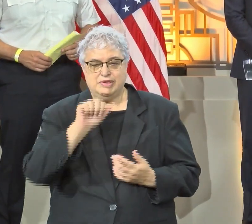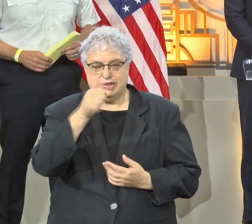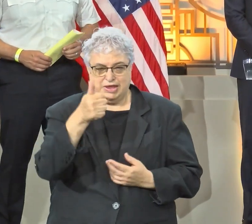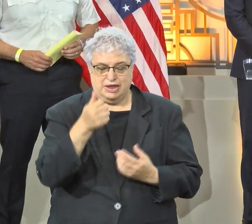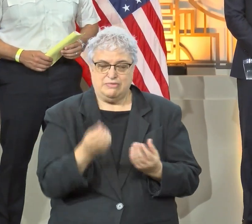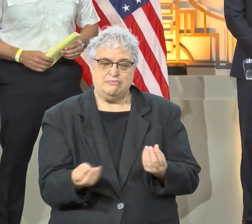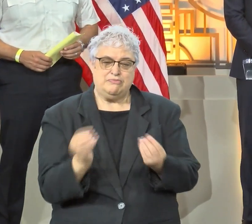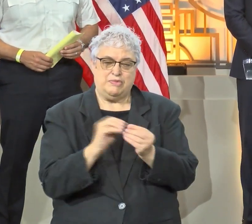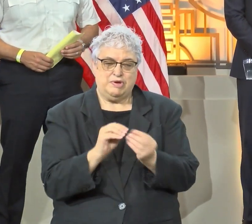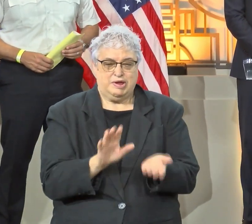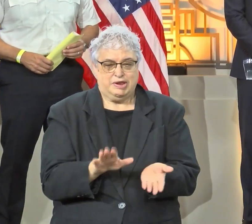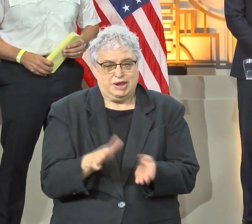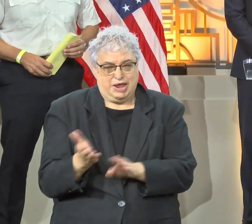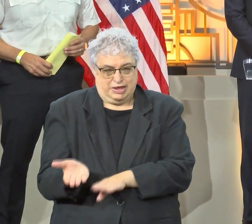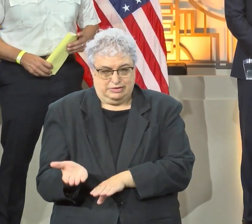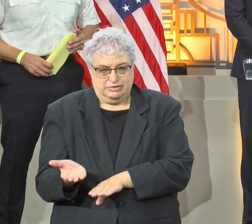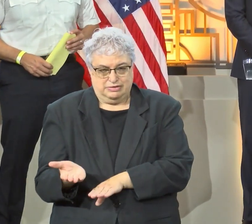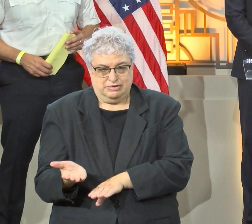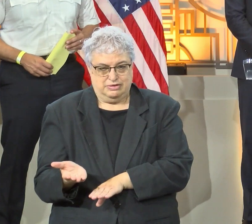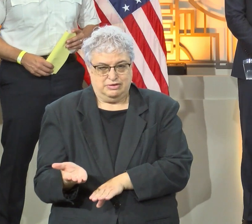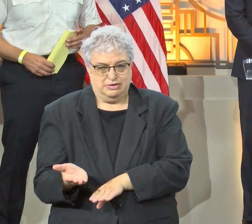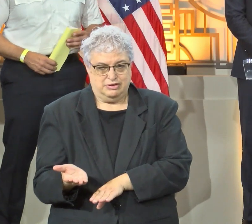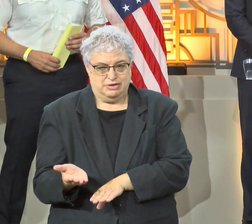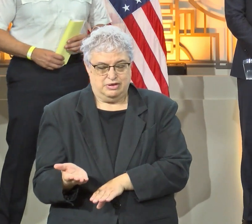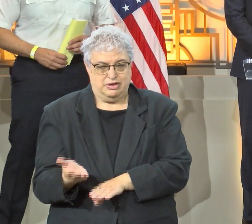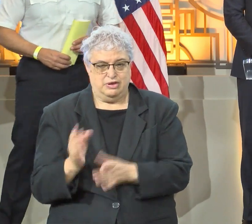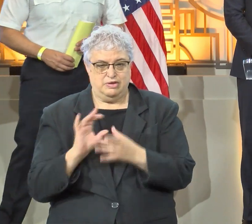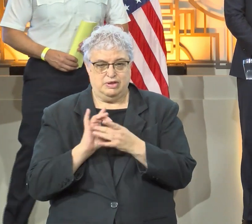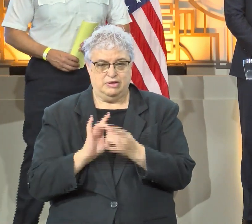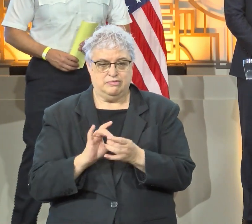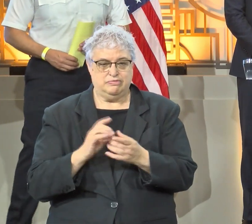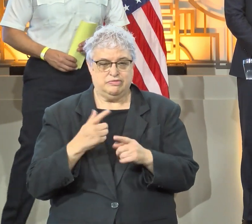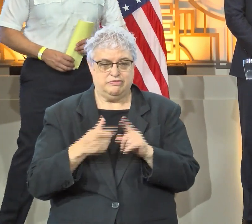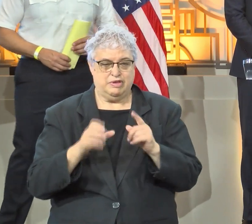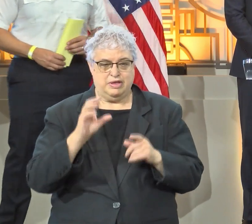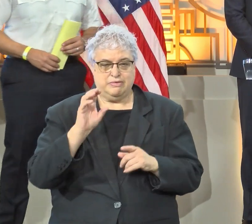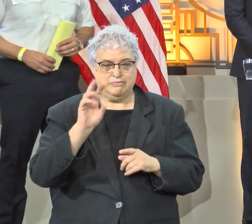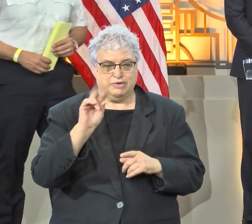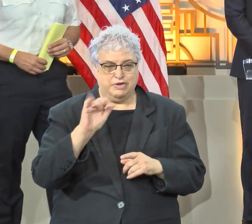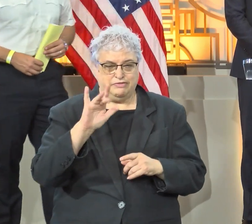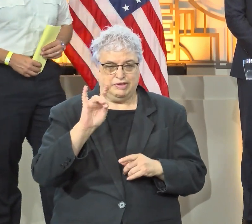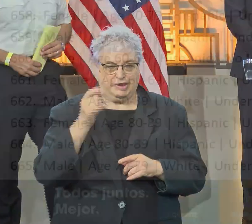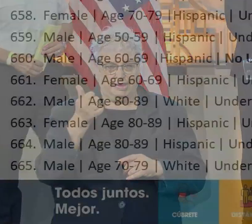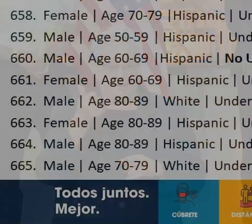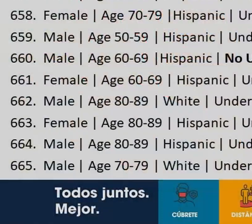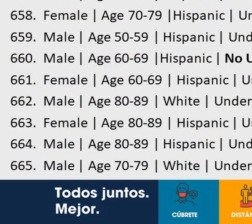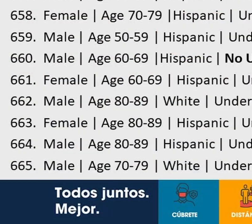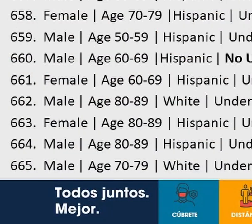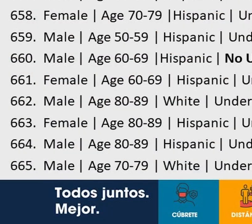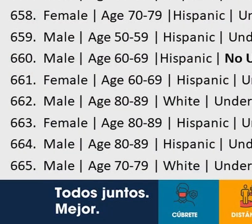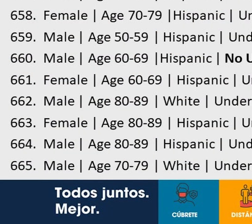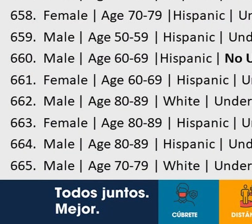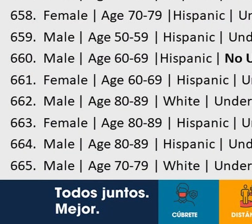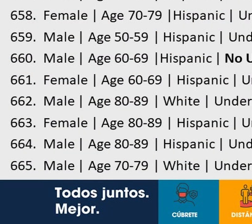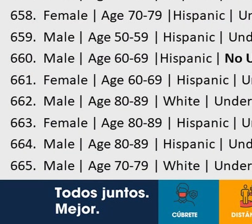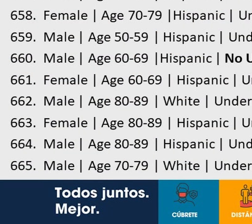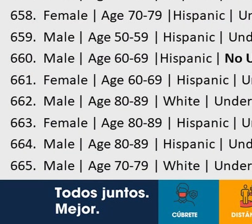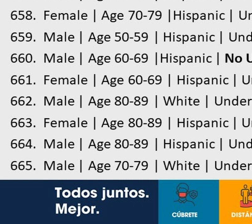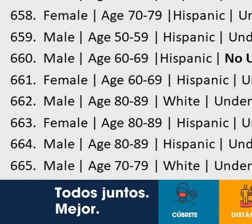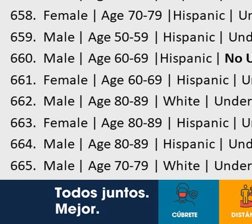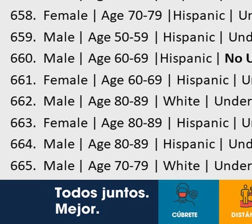10 newly reported deaths as a result of COVID-19, bringing the city's total